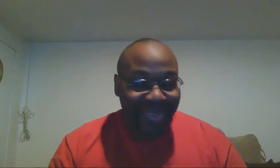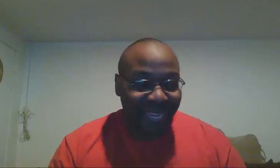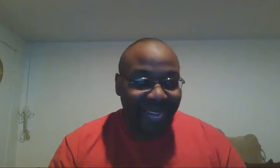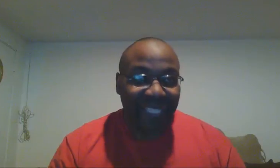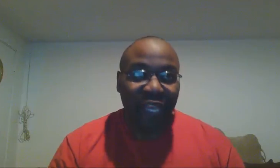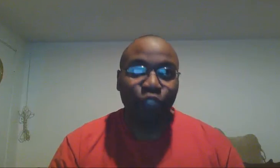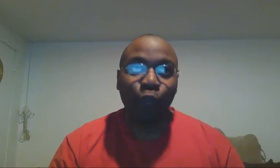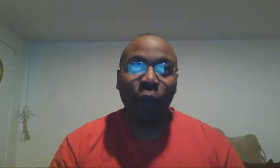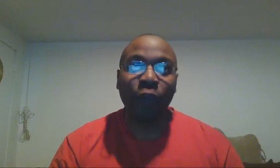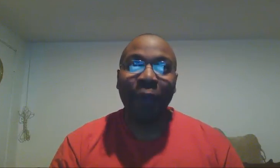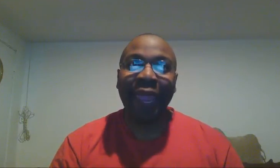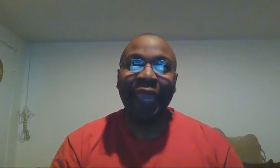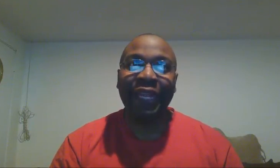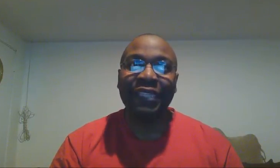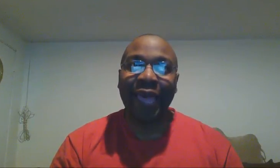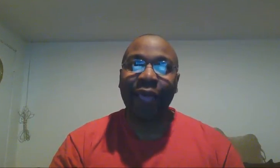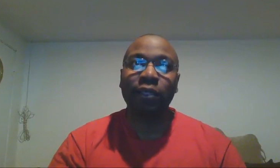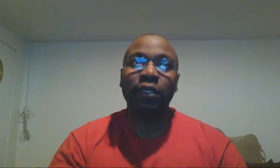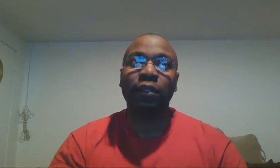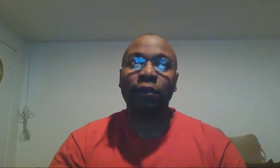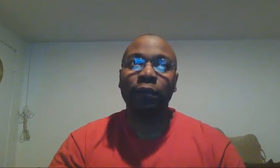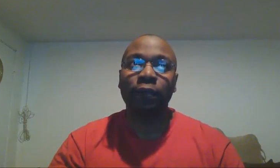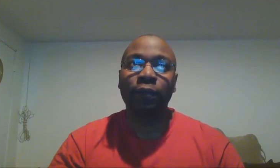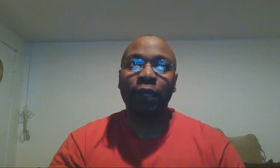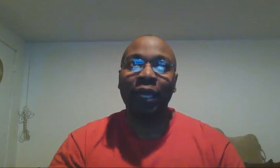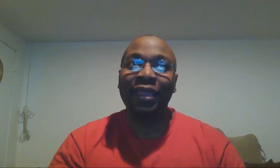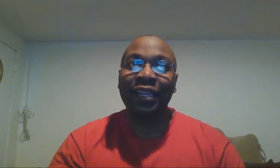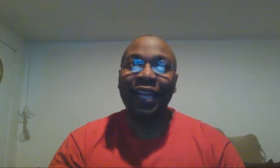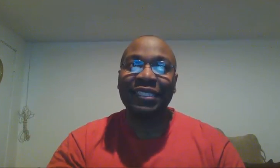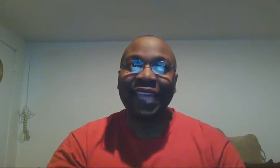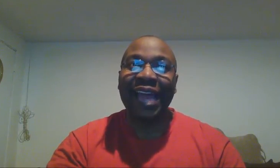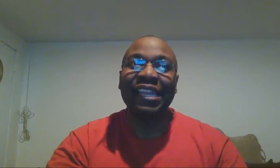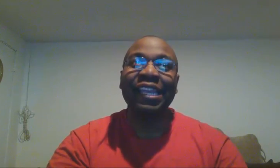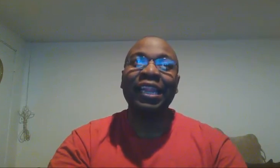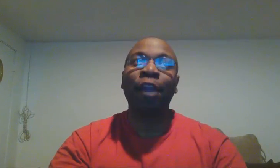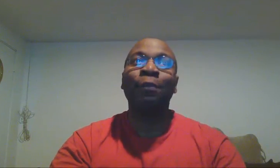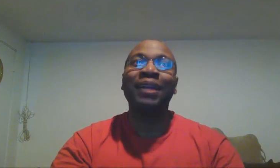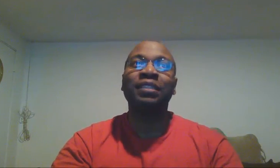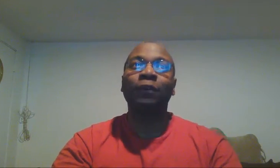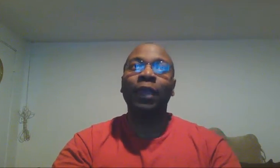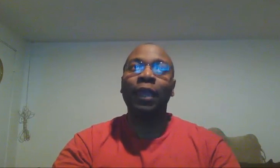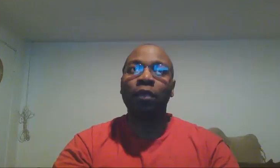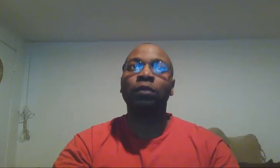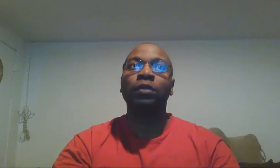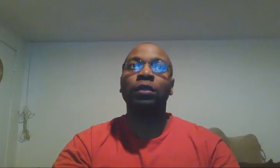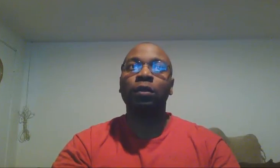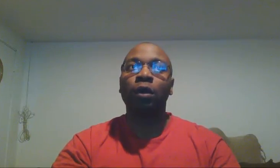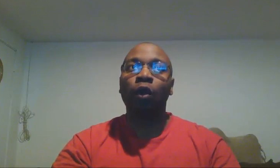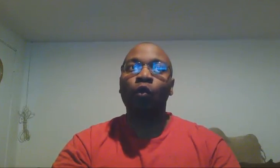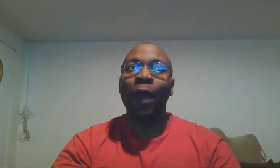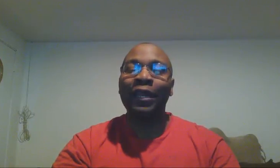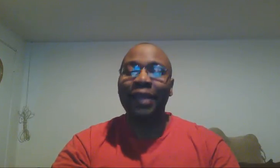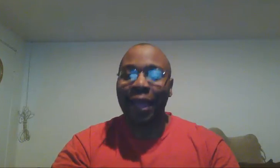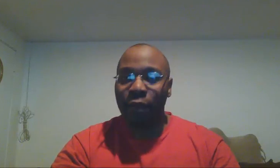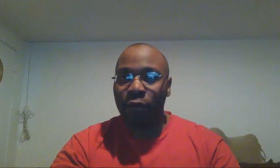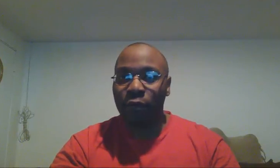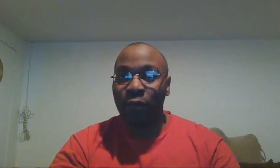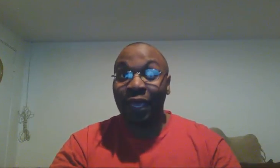I touch where the pain is at. Then I say, I declare myself healed right now.